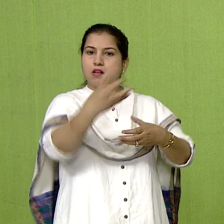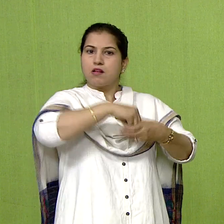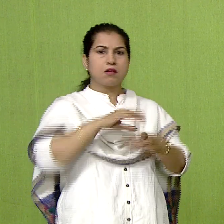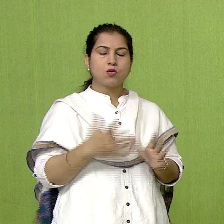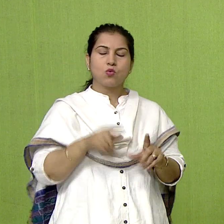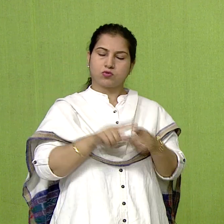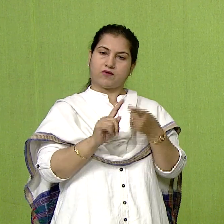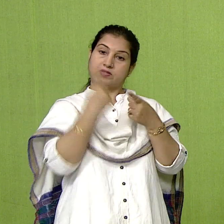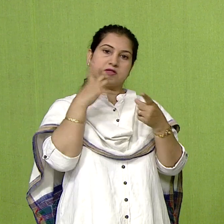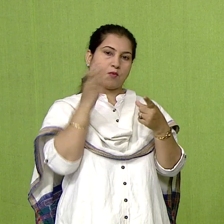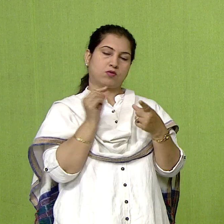The second important demand was